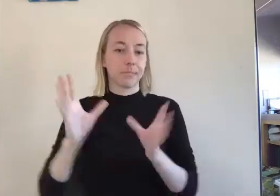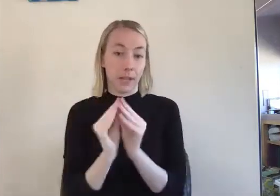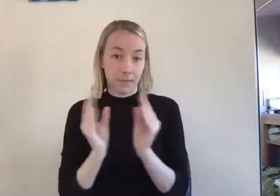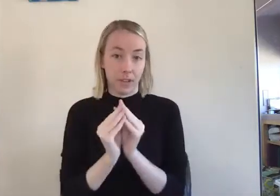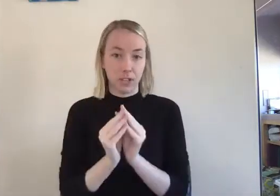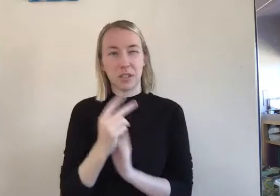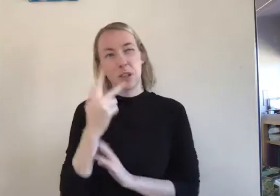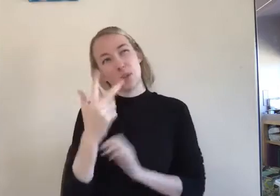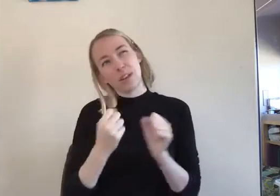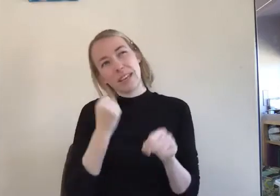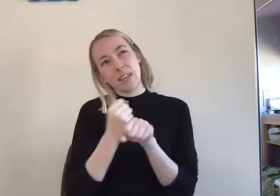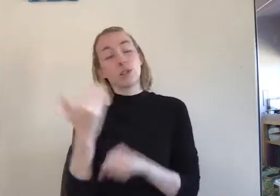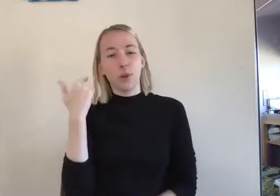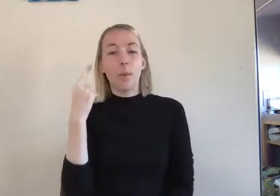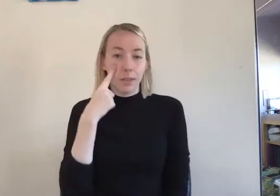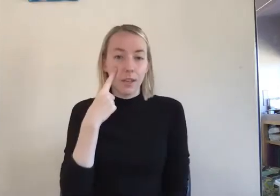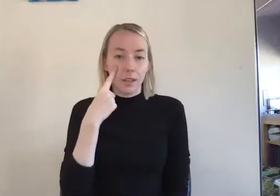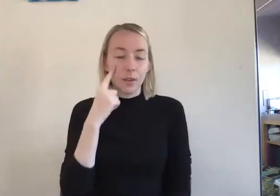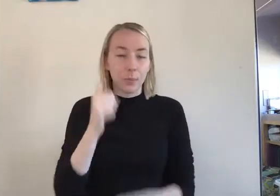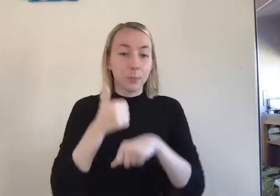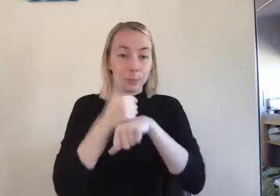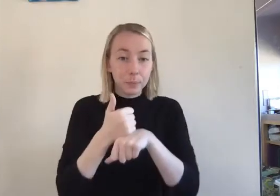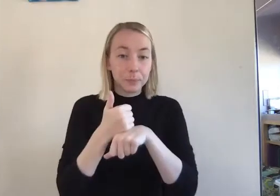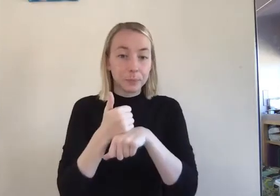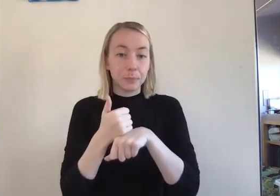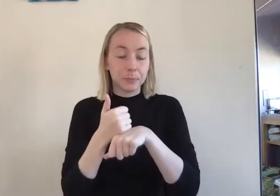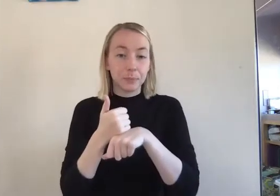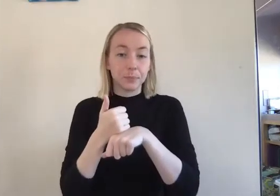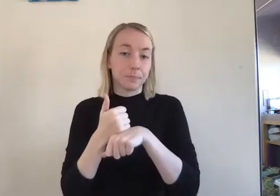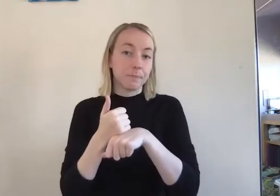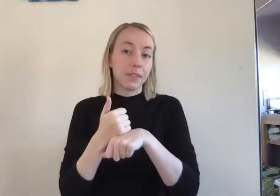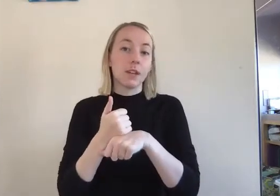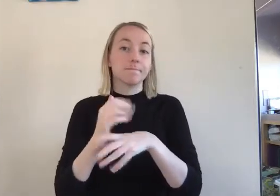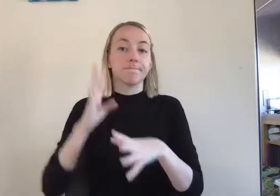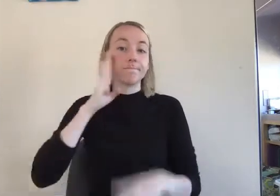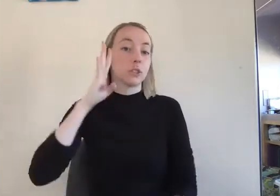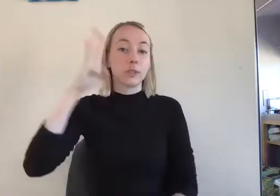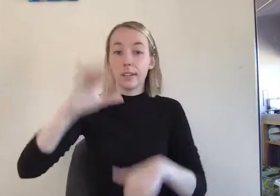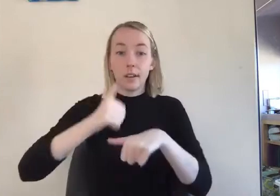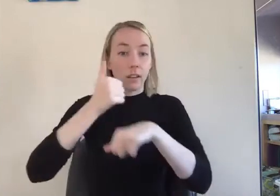this thing, but it must have been like 3.5, 4 years ago. We started talking about creating this